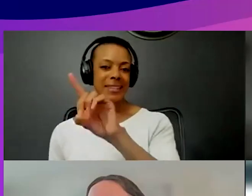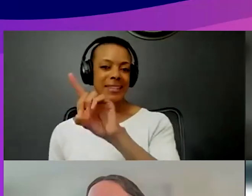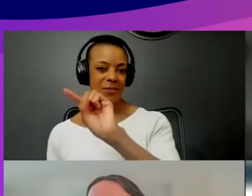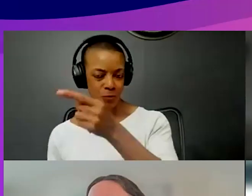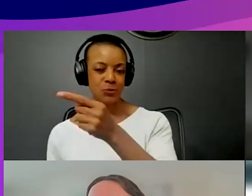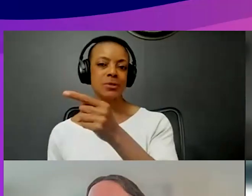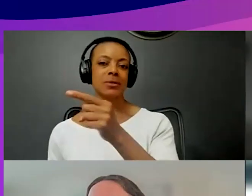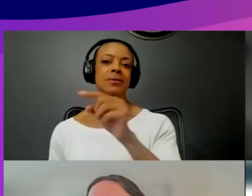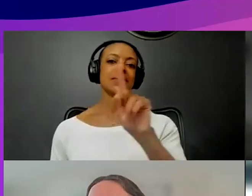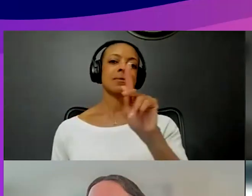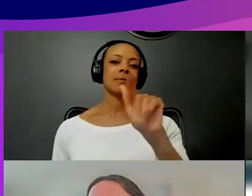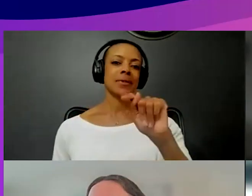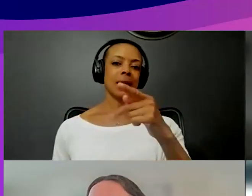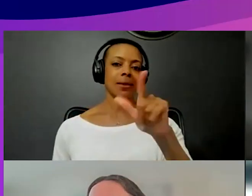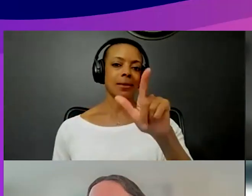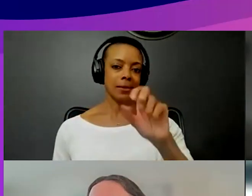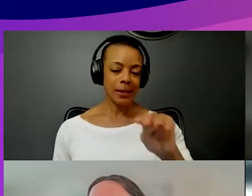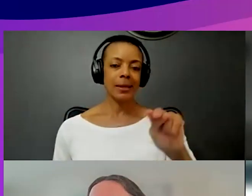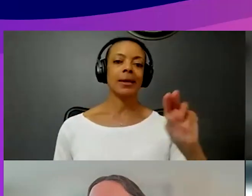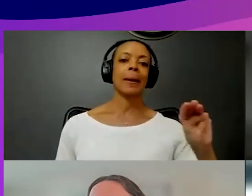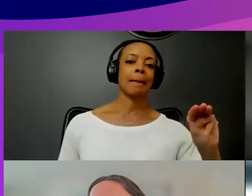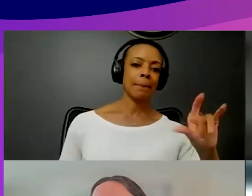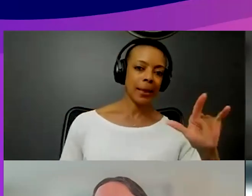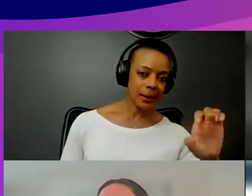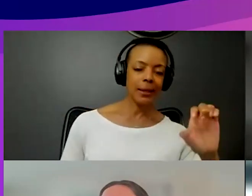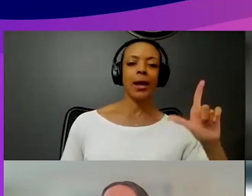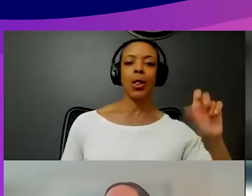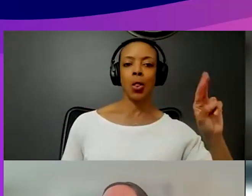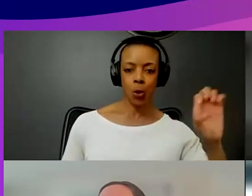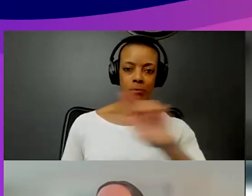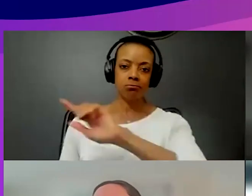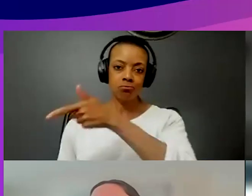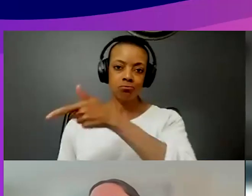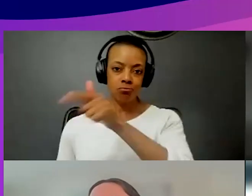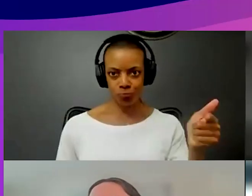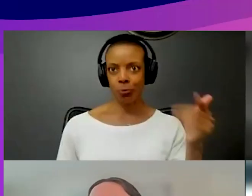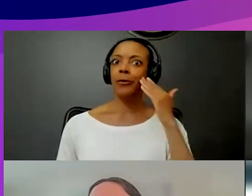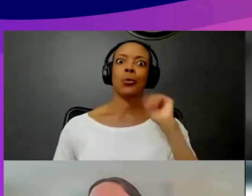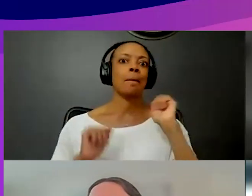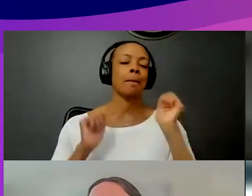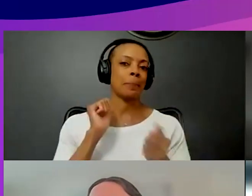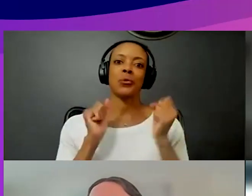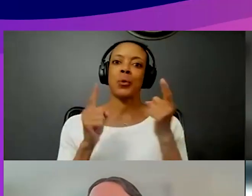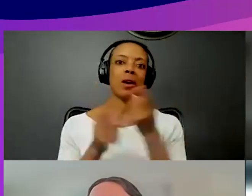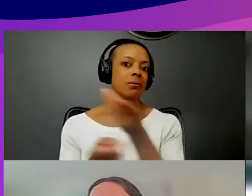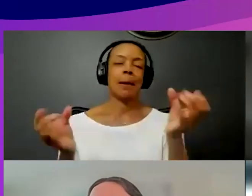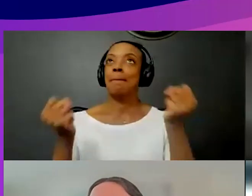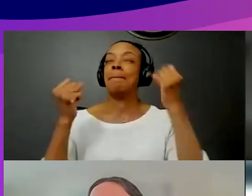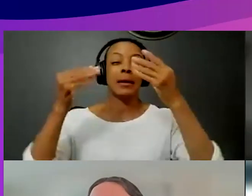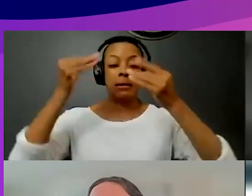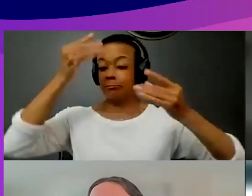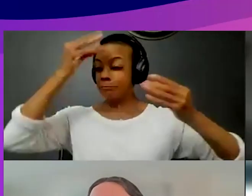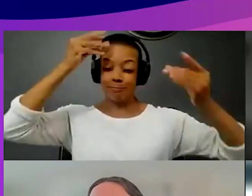your final kind of key takeaway that you wanted, I know all of you have many, and I certainly have many coming out of this,